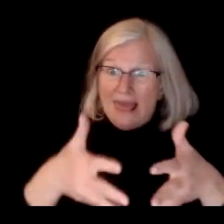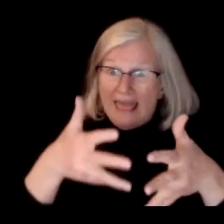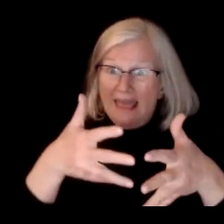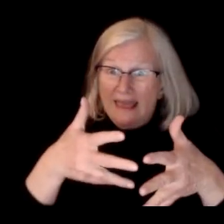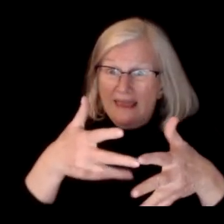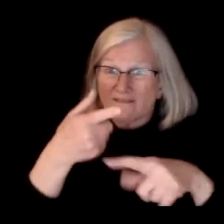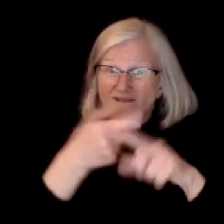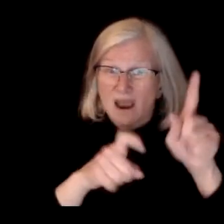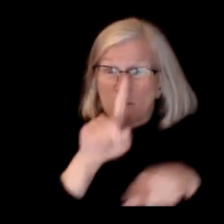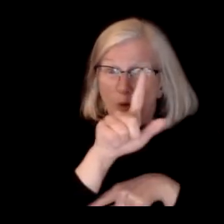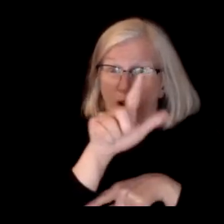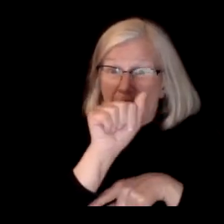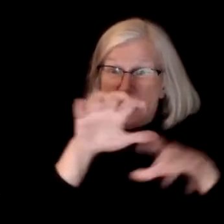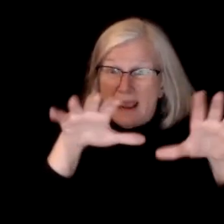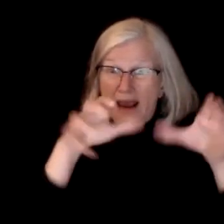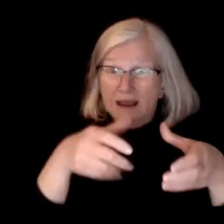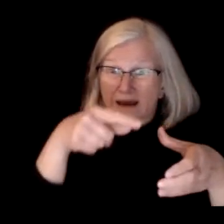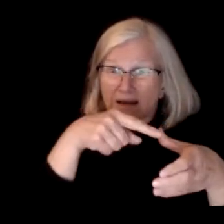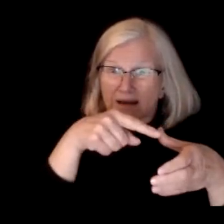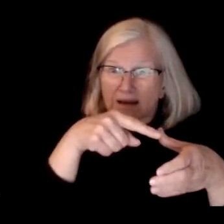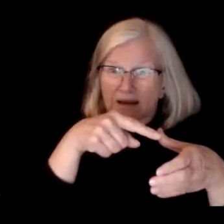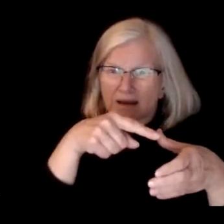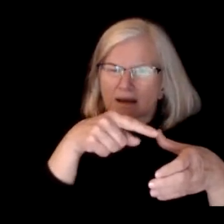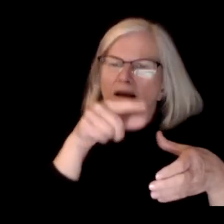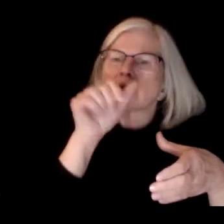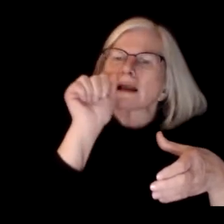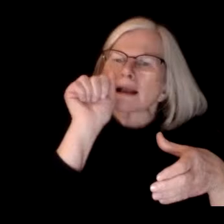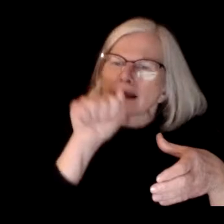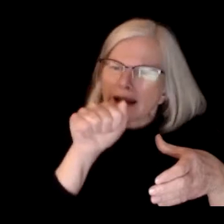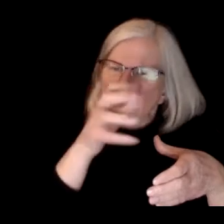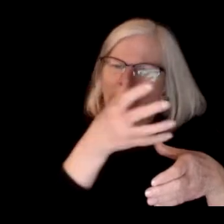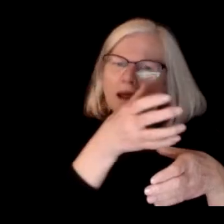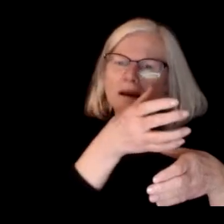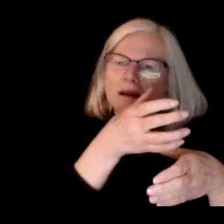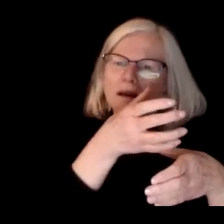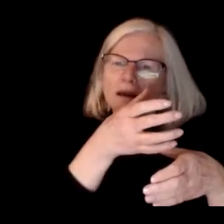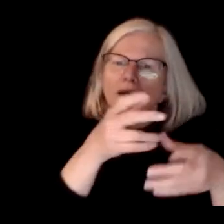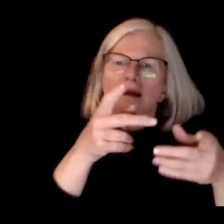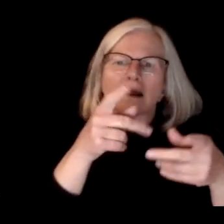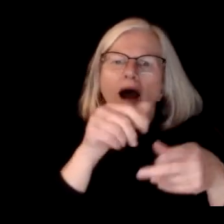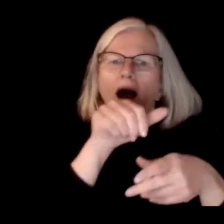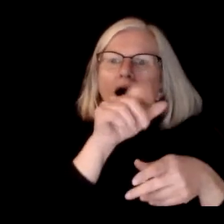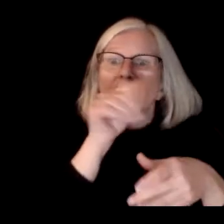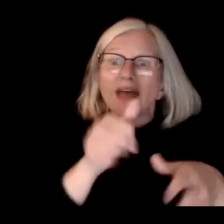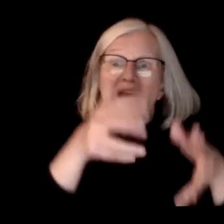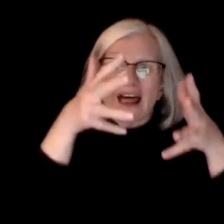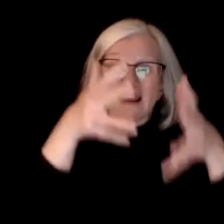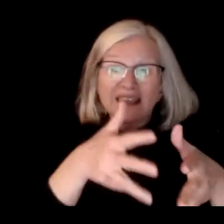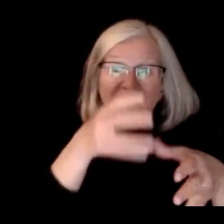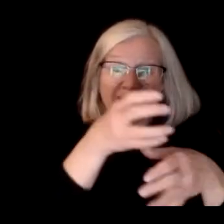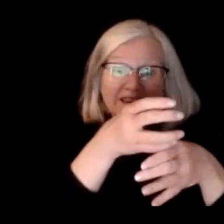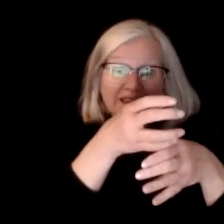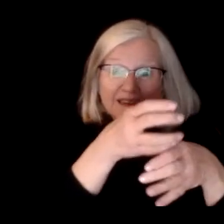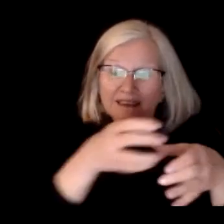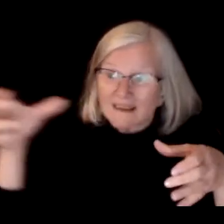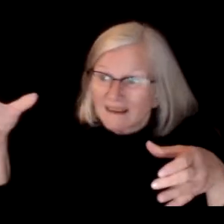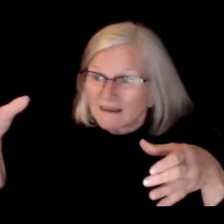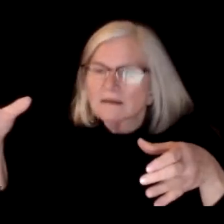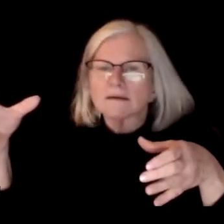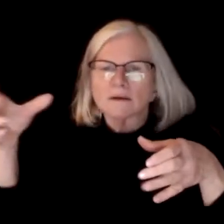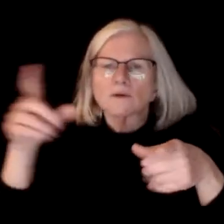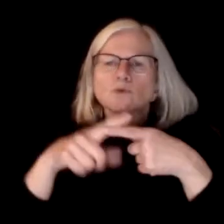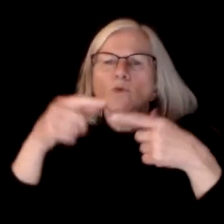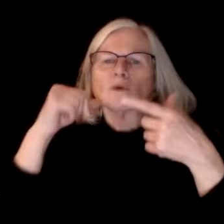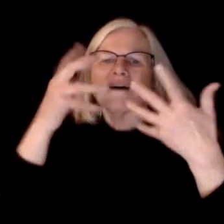have not yet been vaccinated? Maybe that's a logistical problem and you can't do that. Or short of that, I know this is a